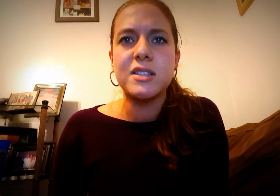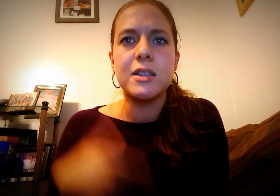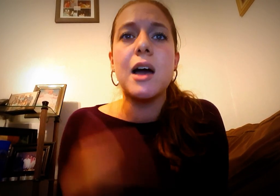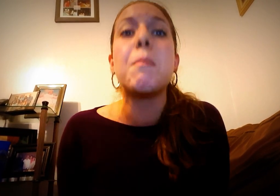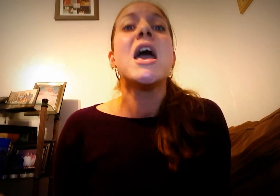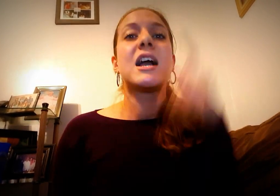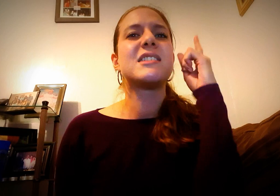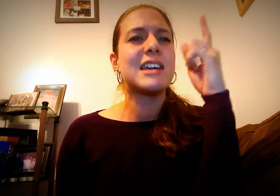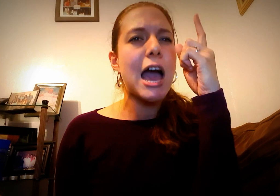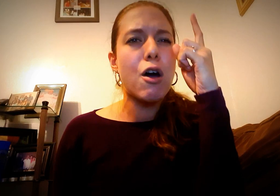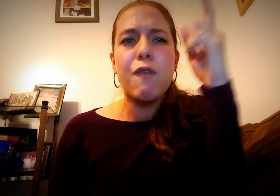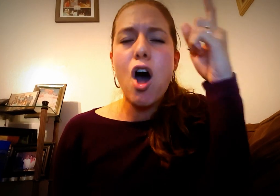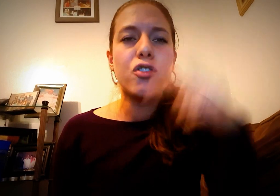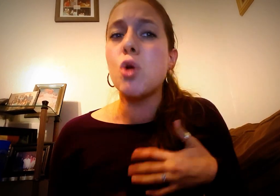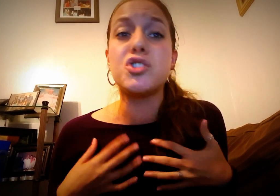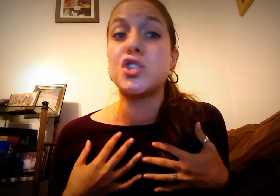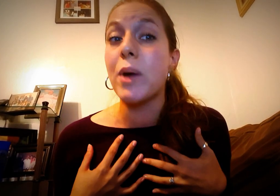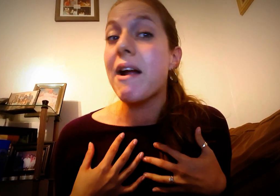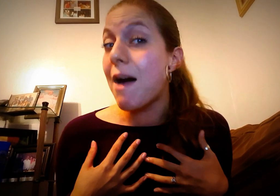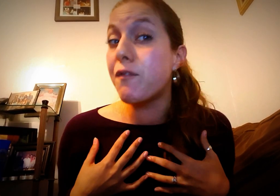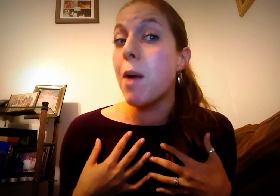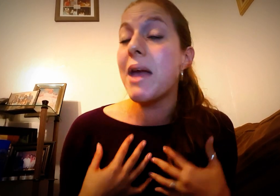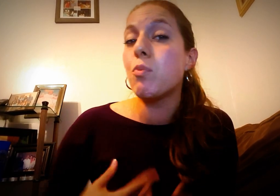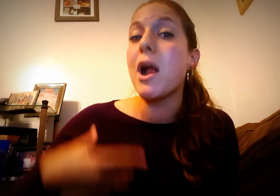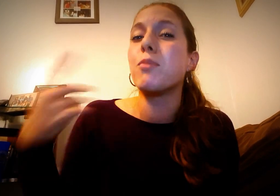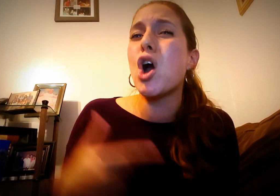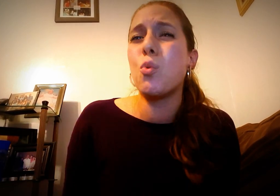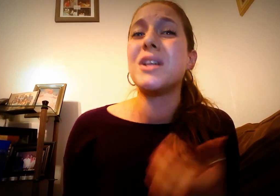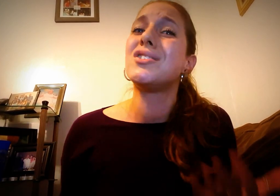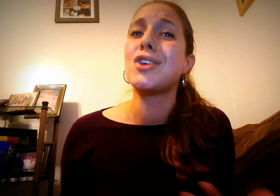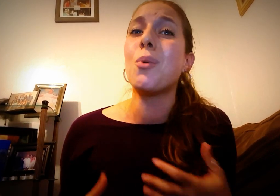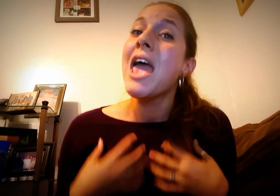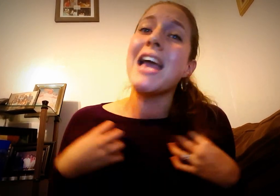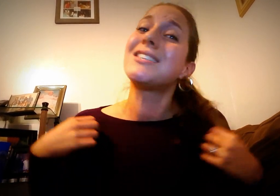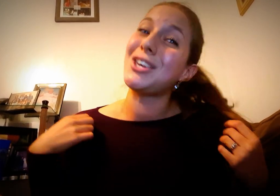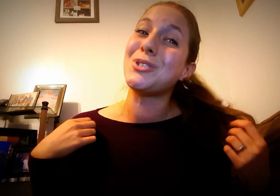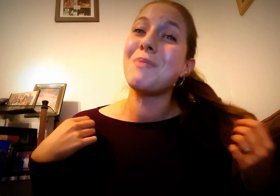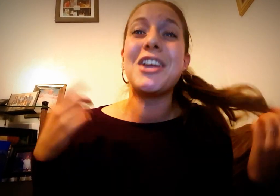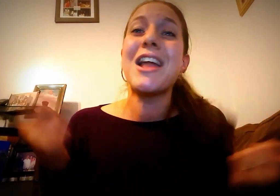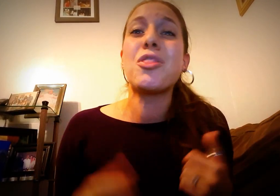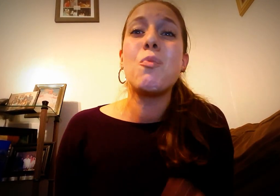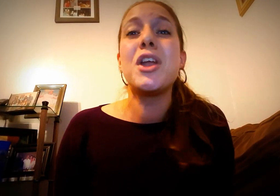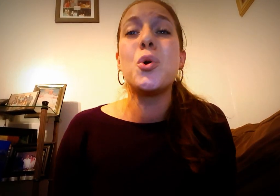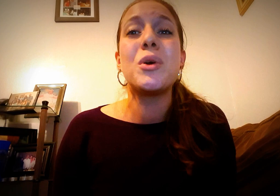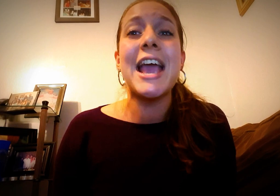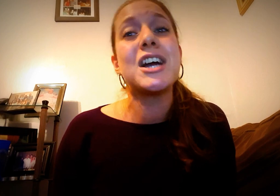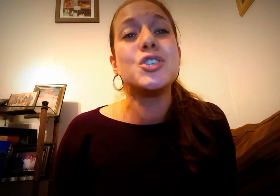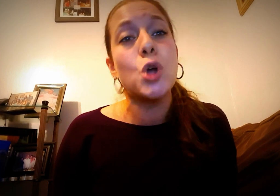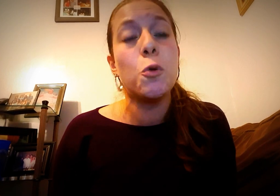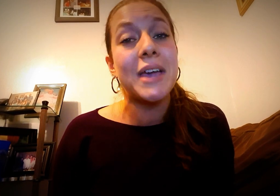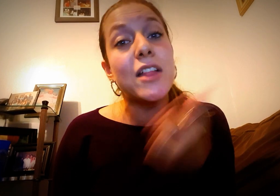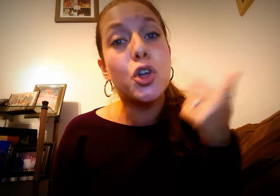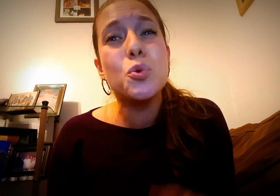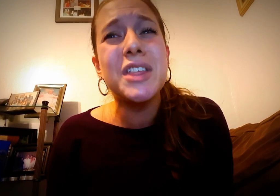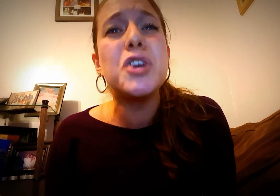to come, cause the God of all knows just where I'm from and where I'm going. So excuse me, you're not the one who can control me. And though you think you